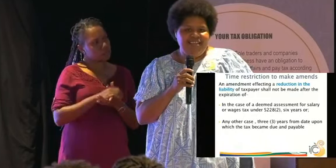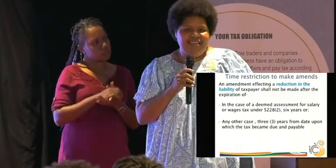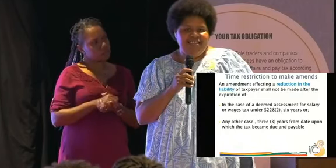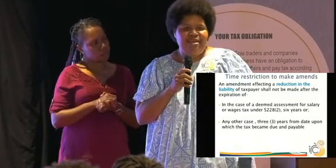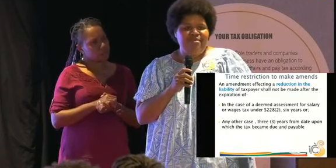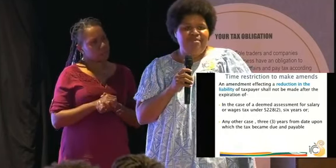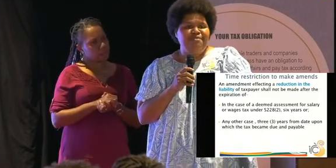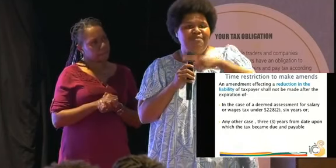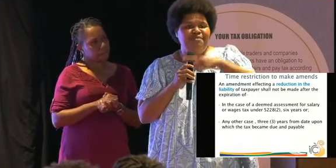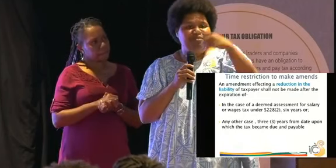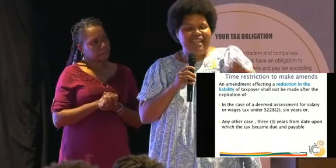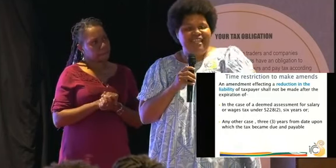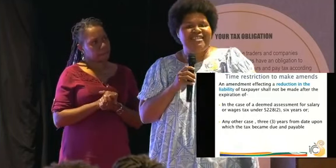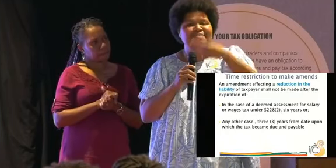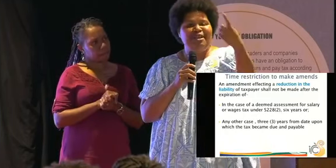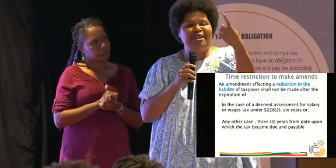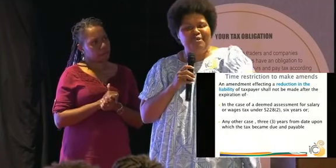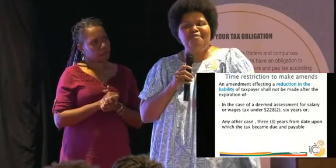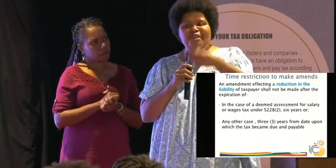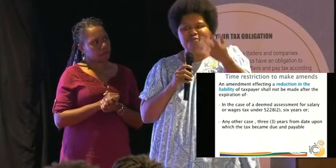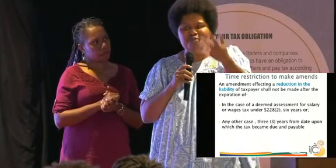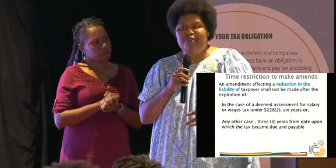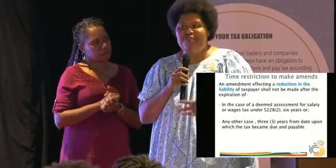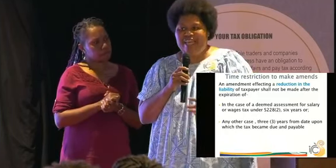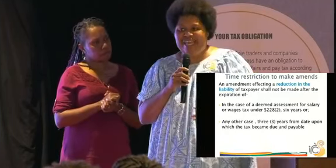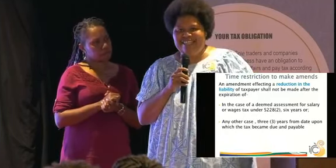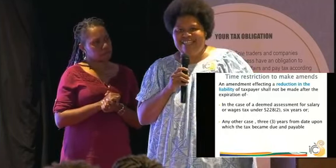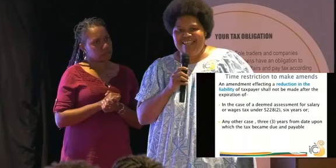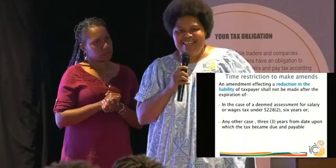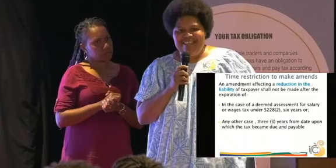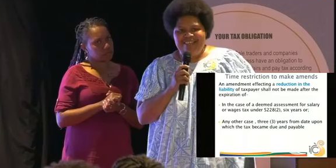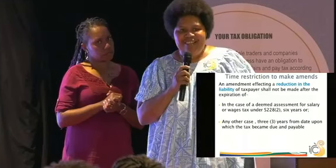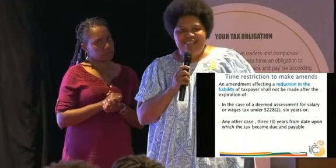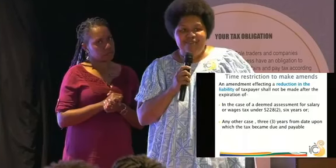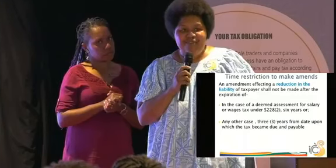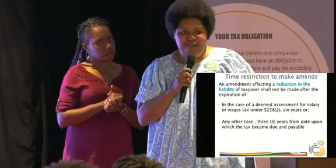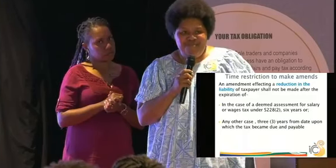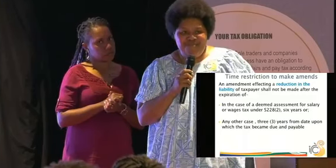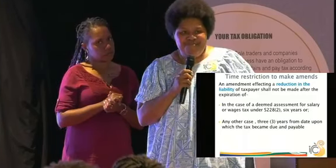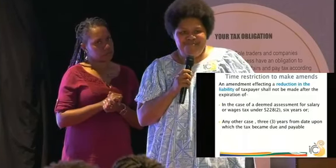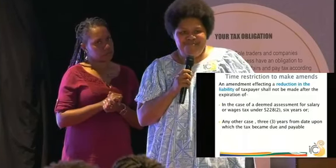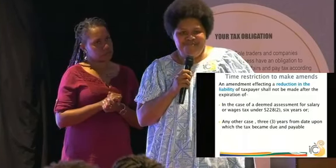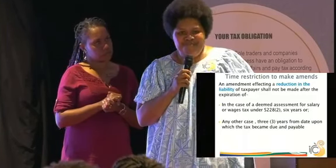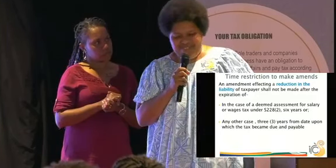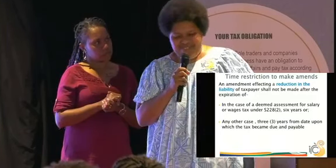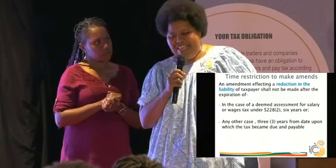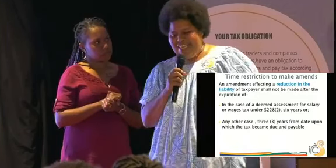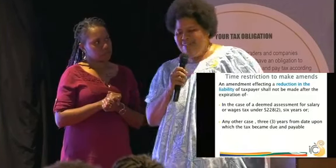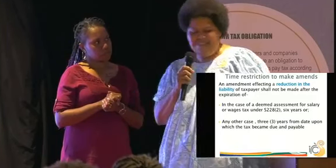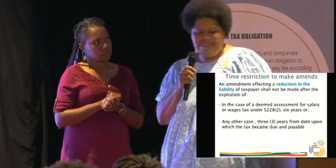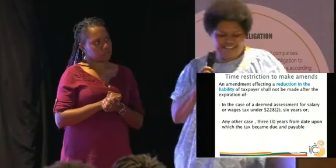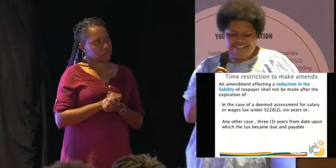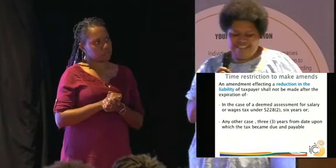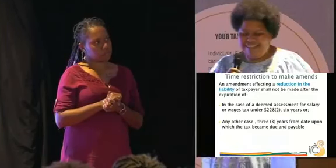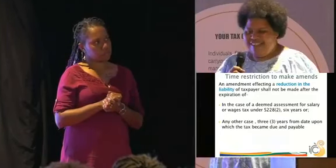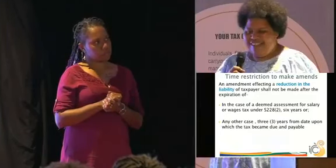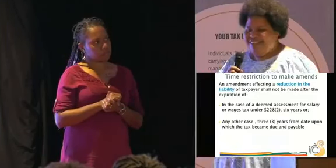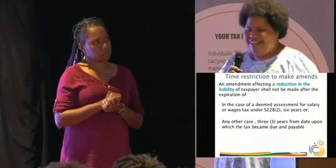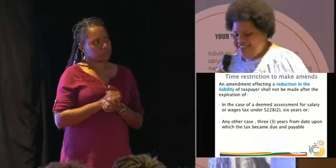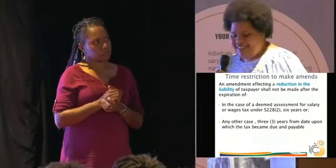Okay? So I'm kind of saying the same thing over and over for you to get it. You follow? Thank you.